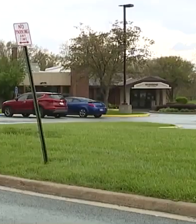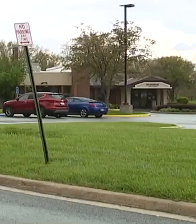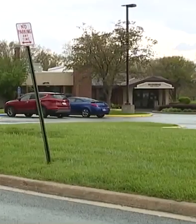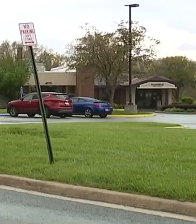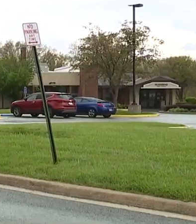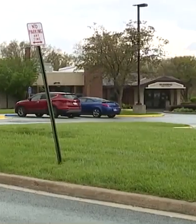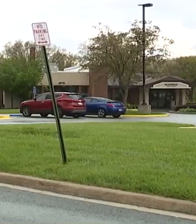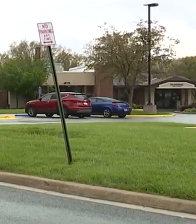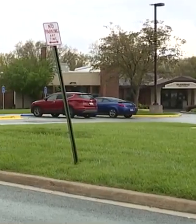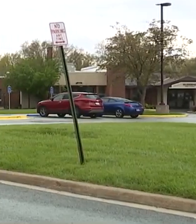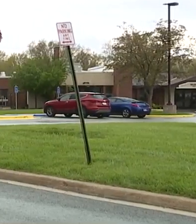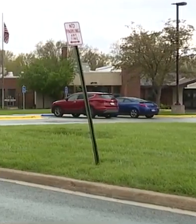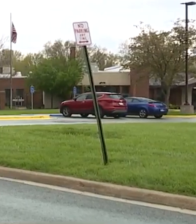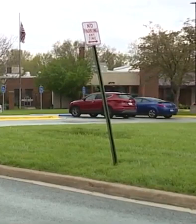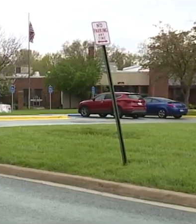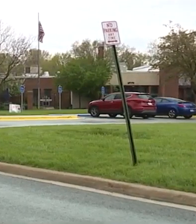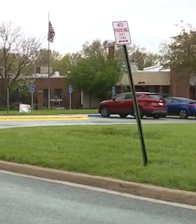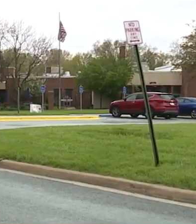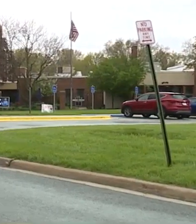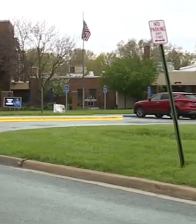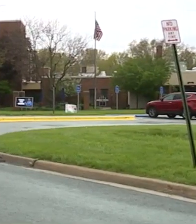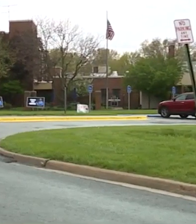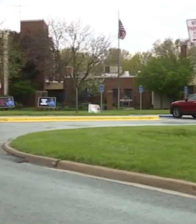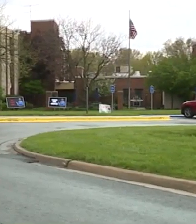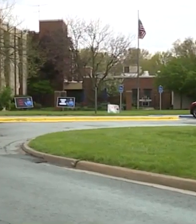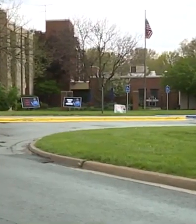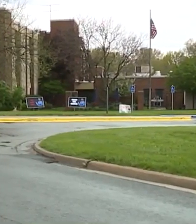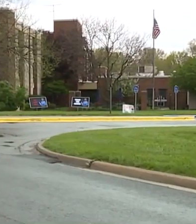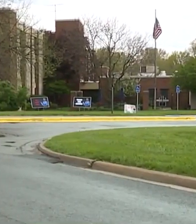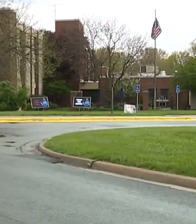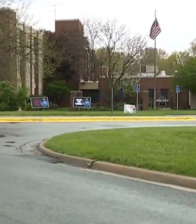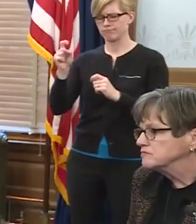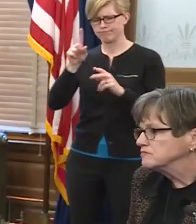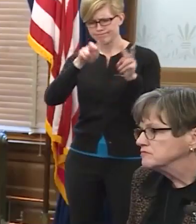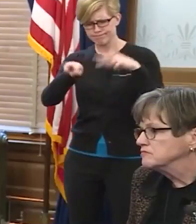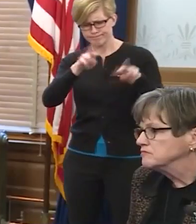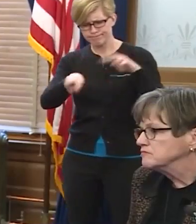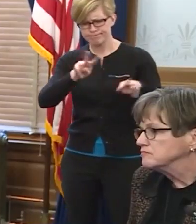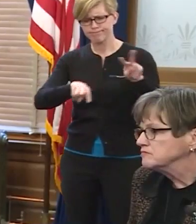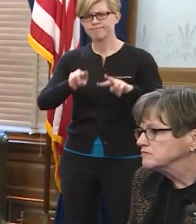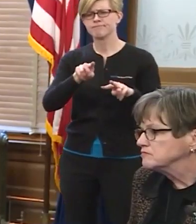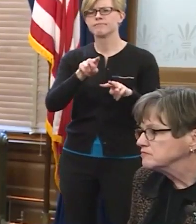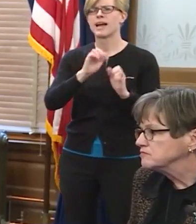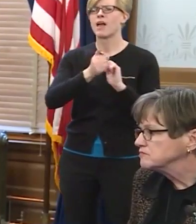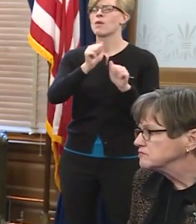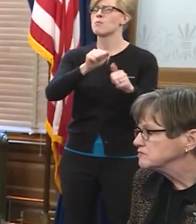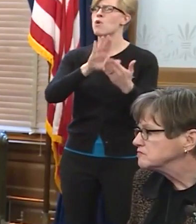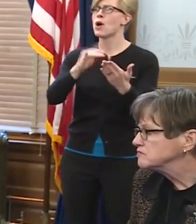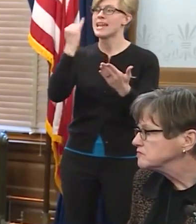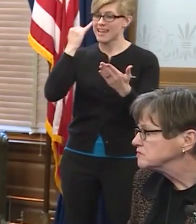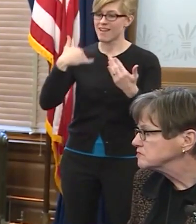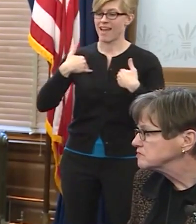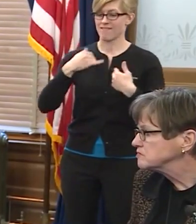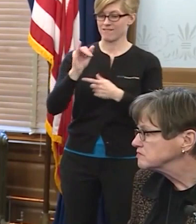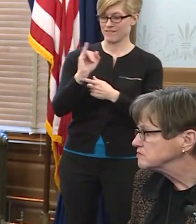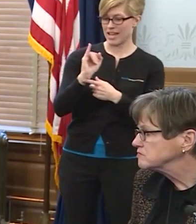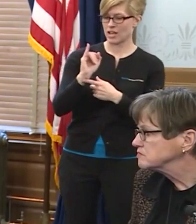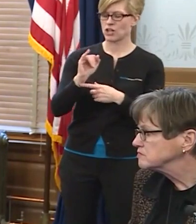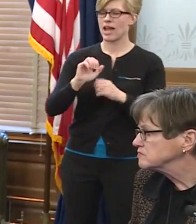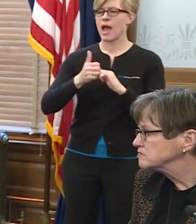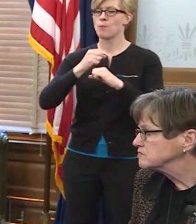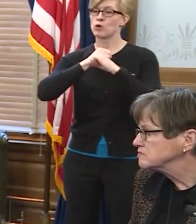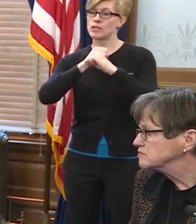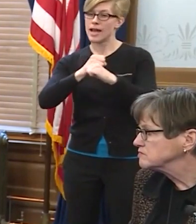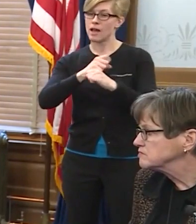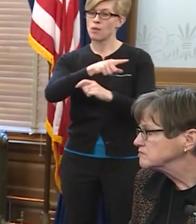in compliance with the infectious control guidelines. Do a review of the infection control practices and patient safety and